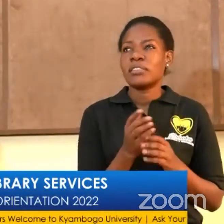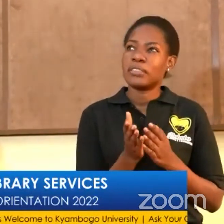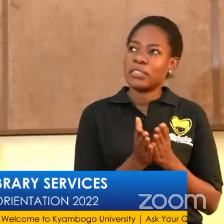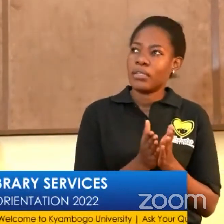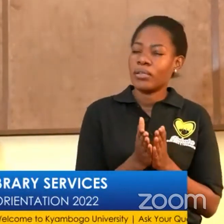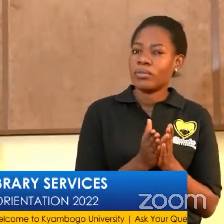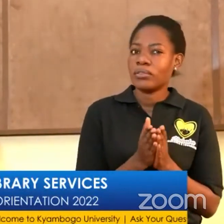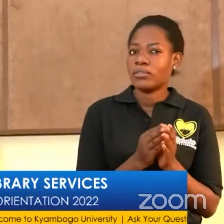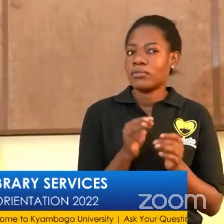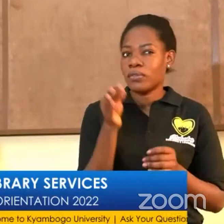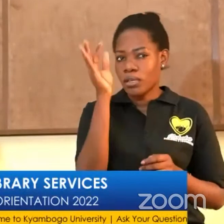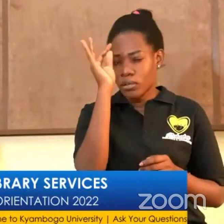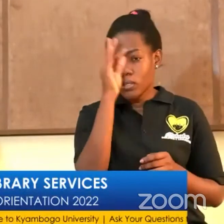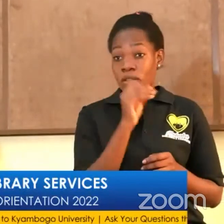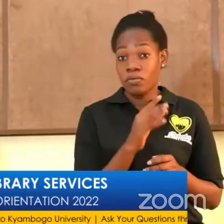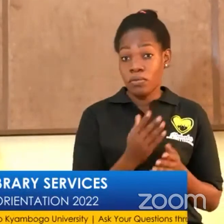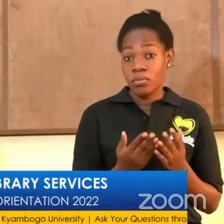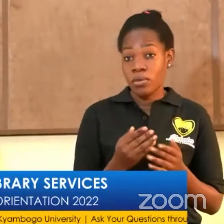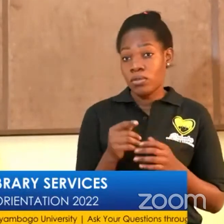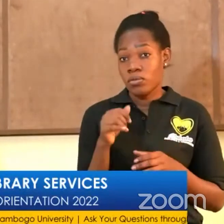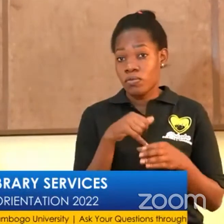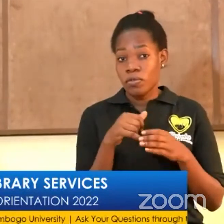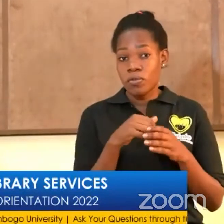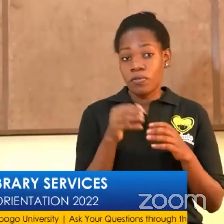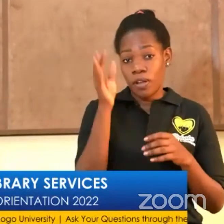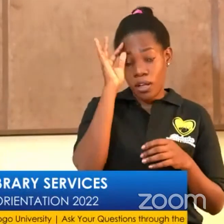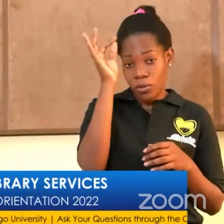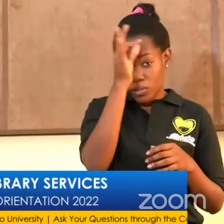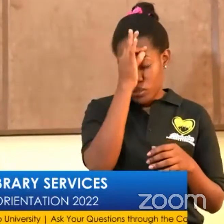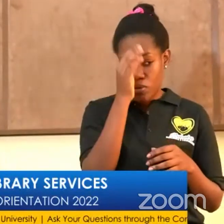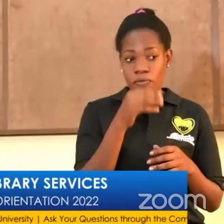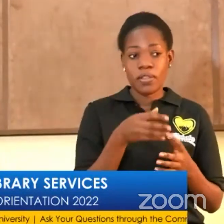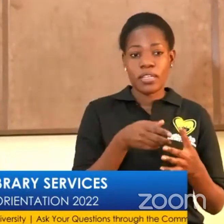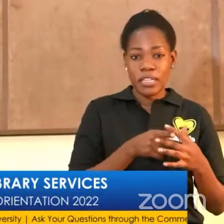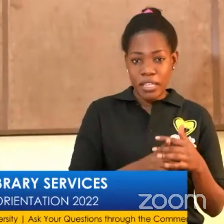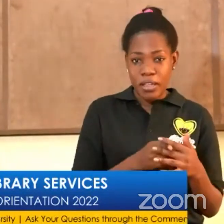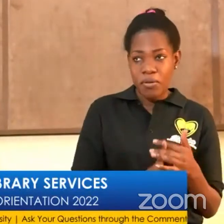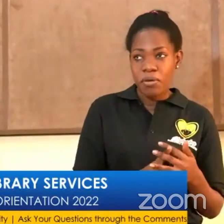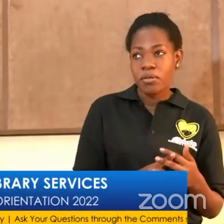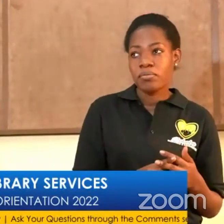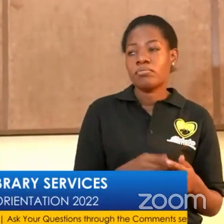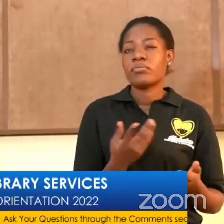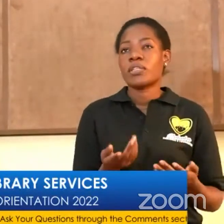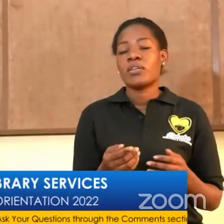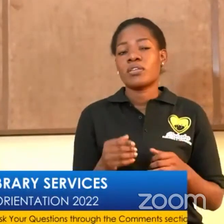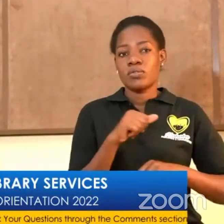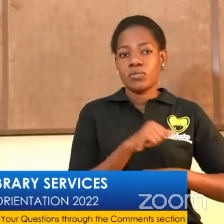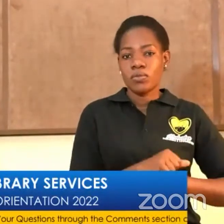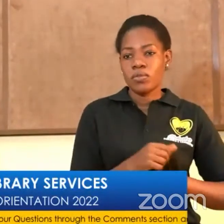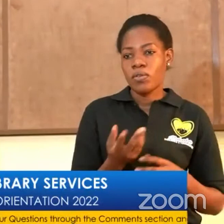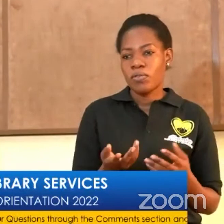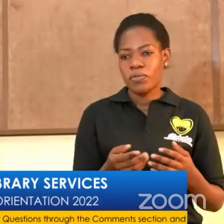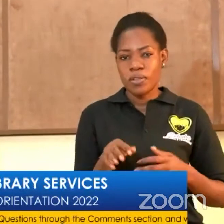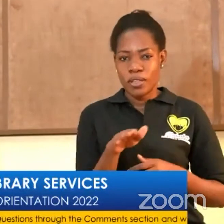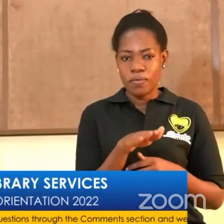the Faculty of Engineering, if you are from the School of Built Environment,